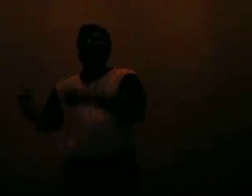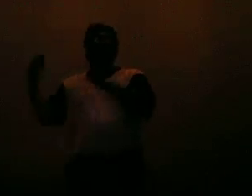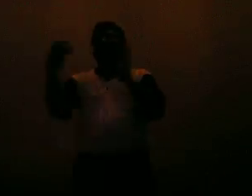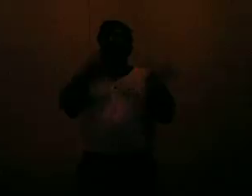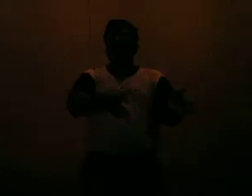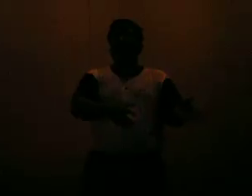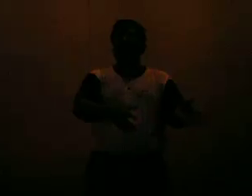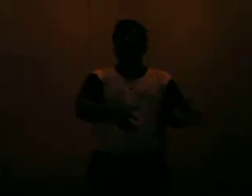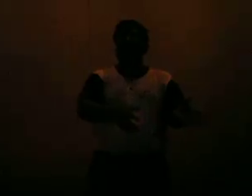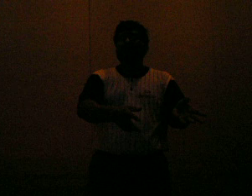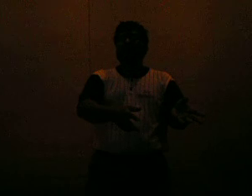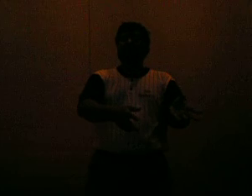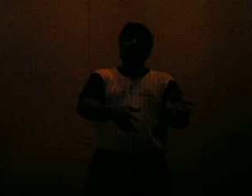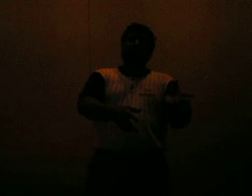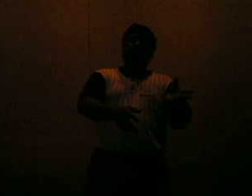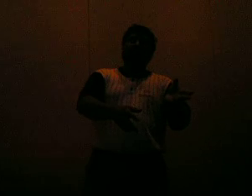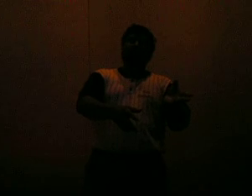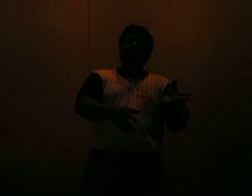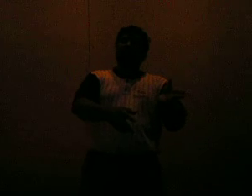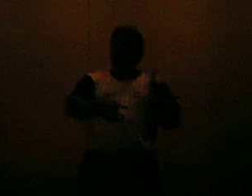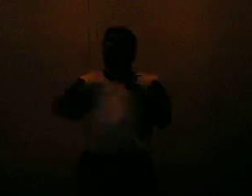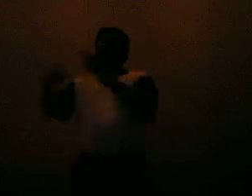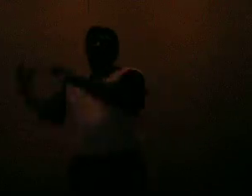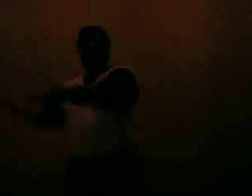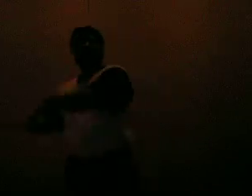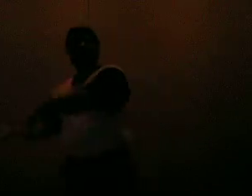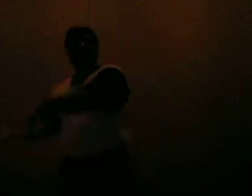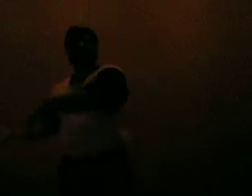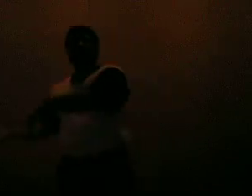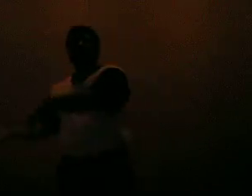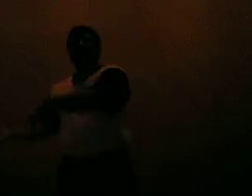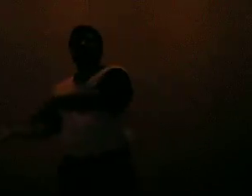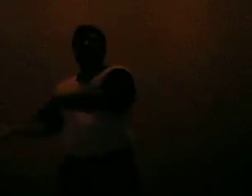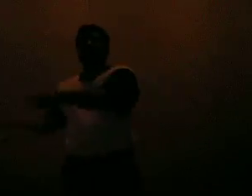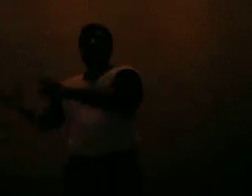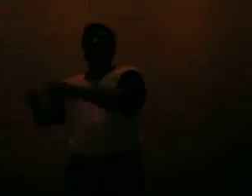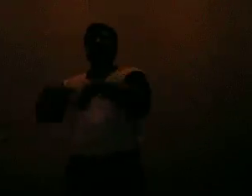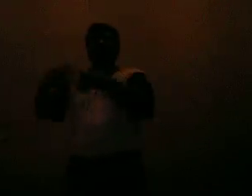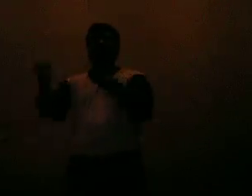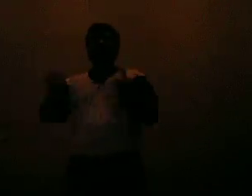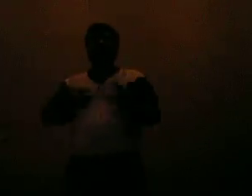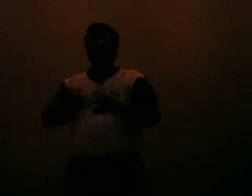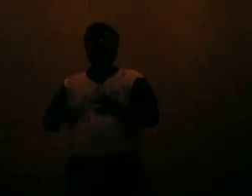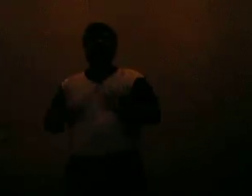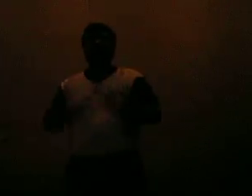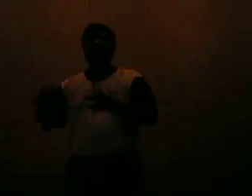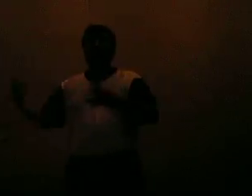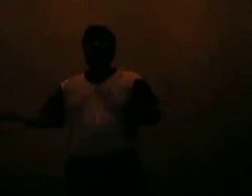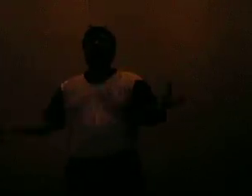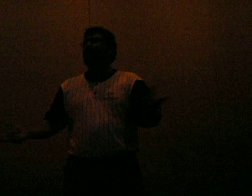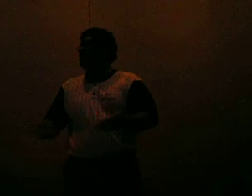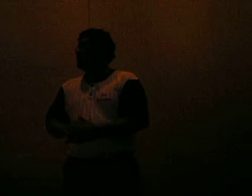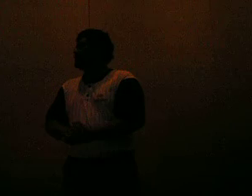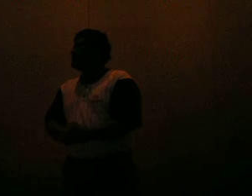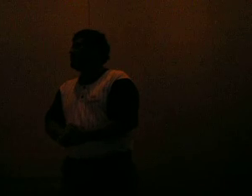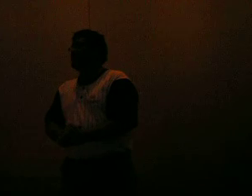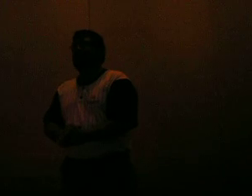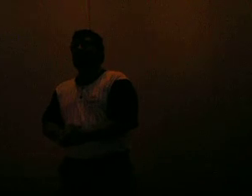location, another year we can have it at Wichita Land Party, another one KC Beatdown may do it. So we'll kind of float it around so everybody gets a share in